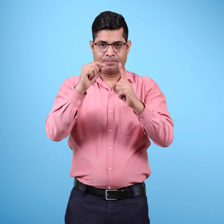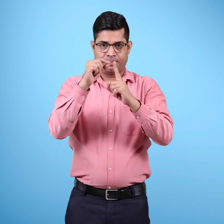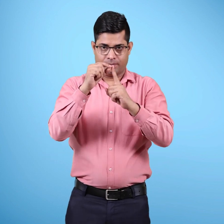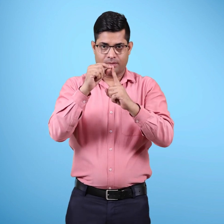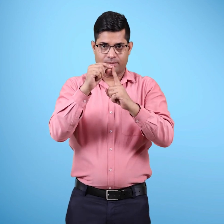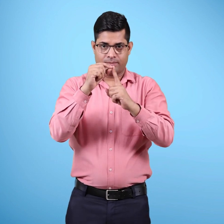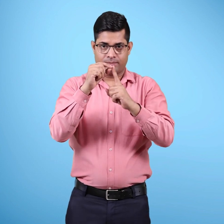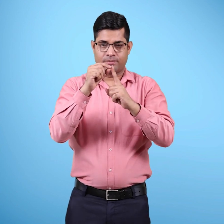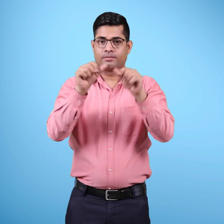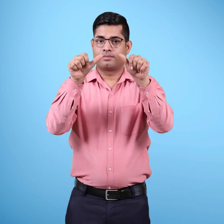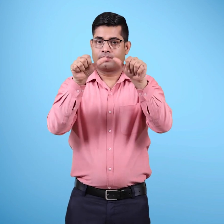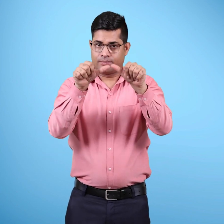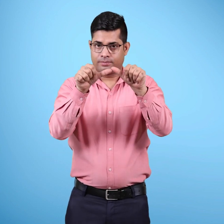This is parallel venation.